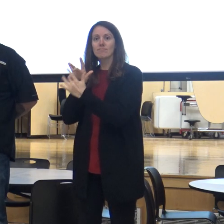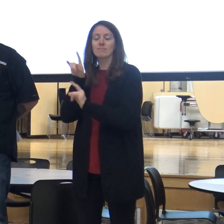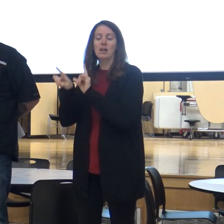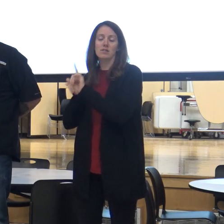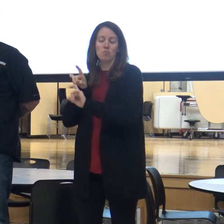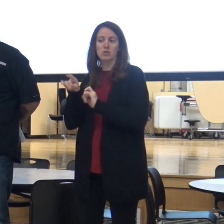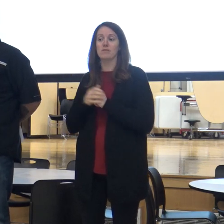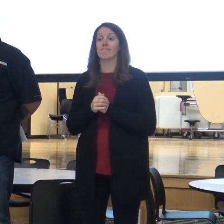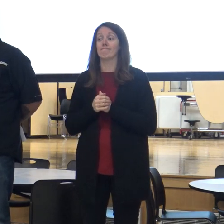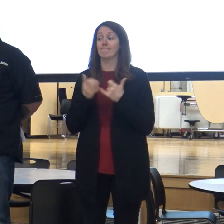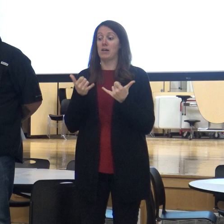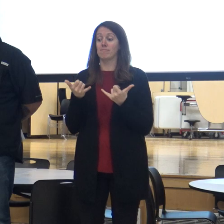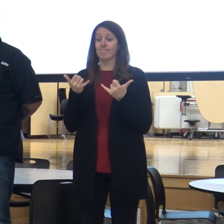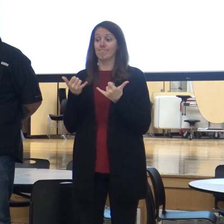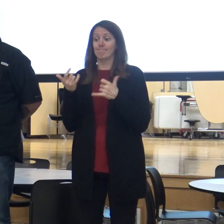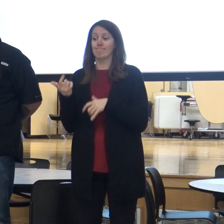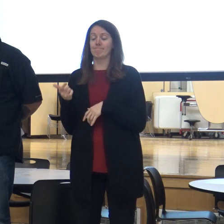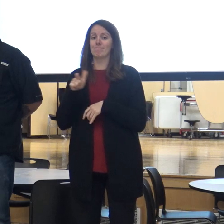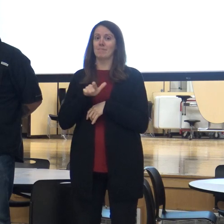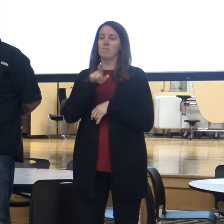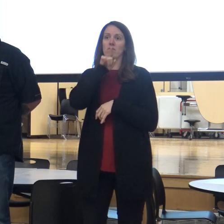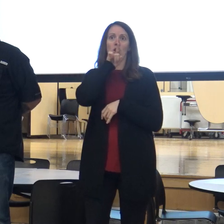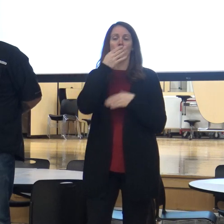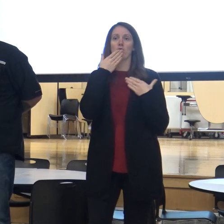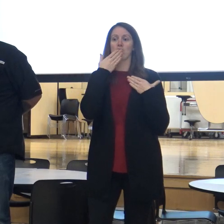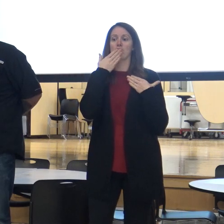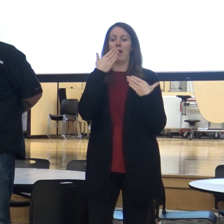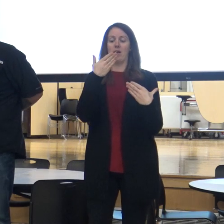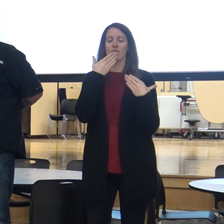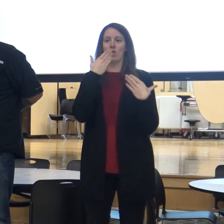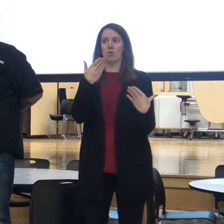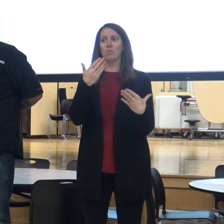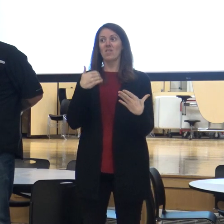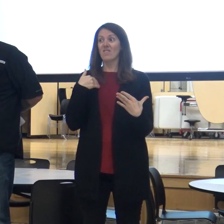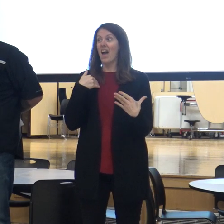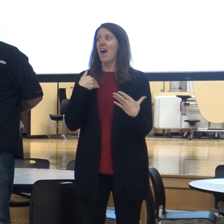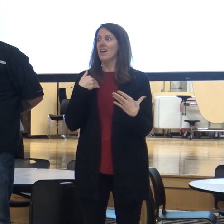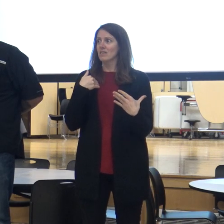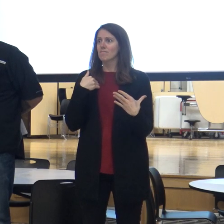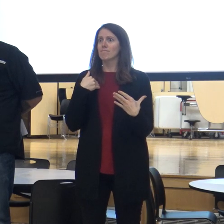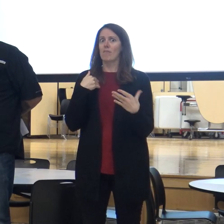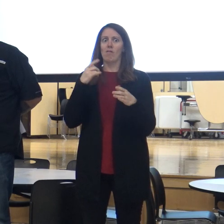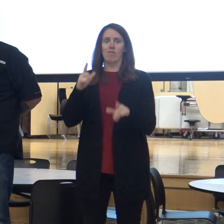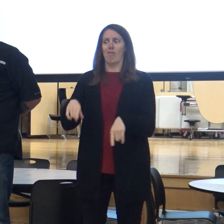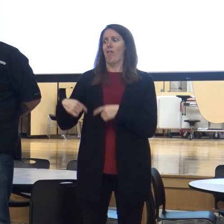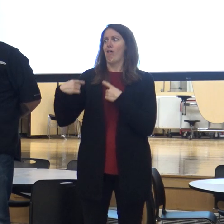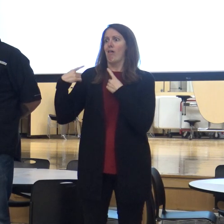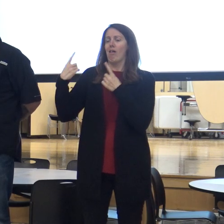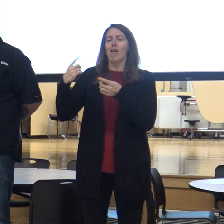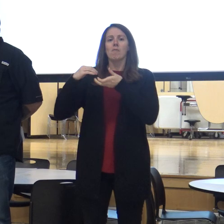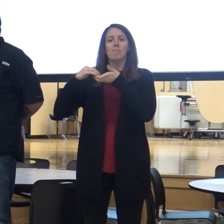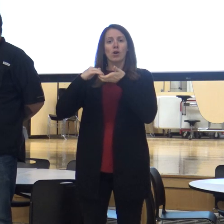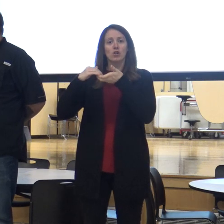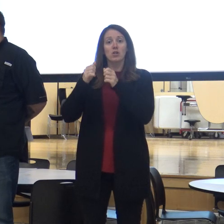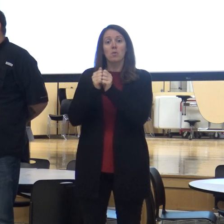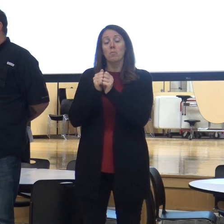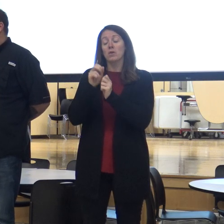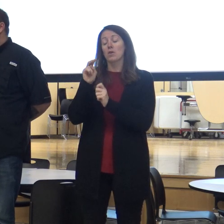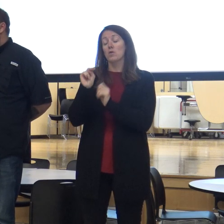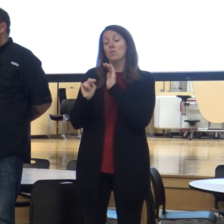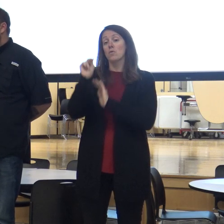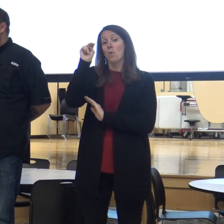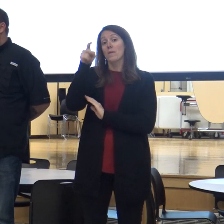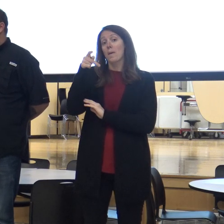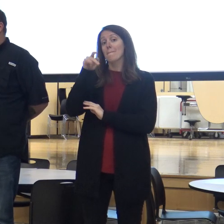have. With that, it's a privilege and I'm very grateful. We've had a long-standing partnership in Brainerd Public Schools with Northern Pines Mental Health